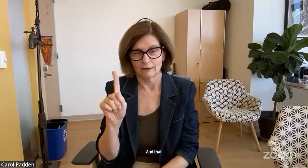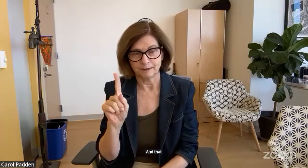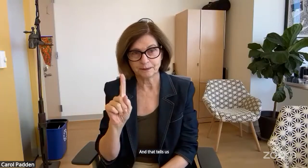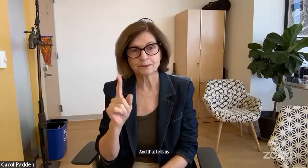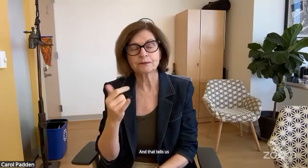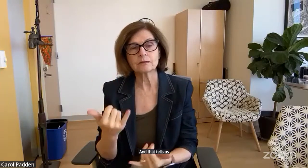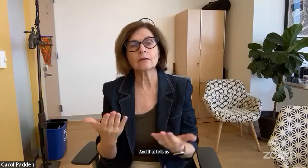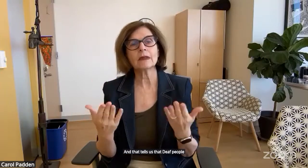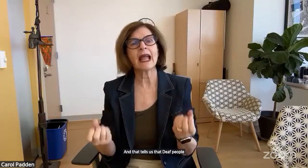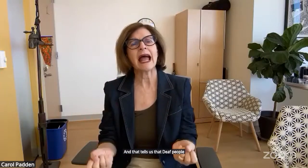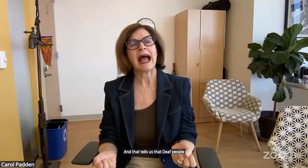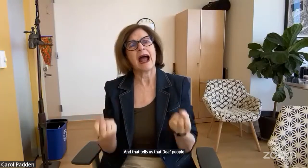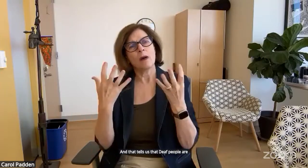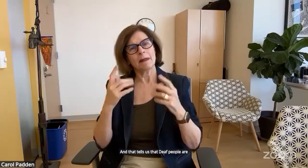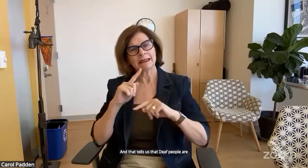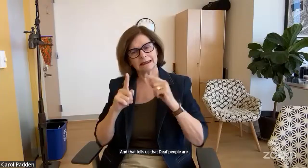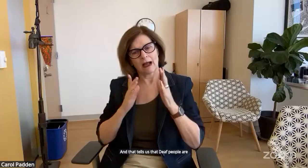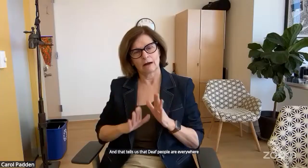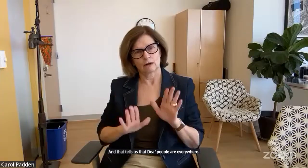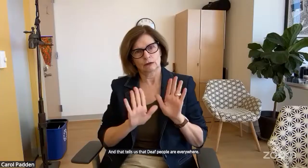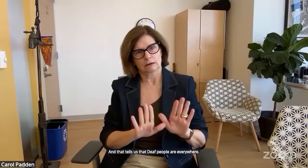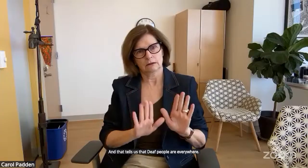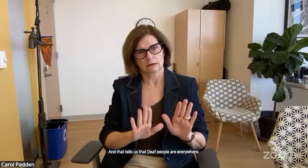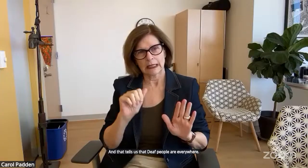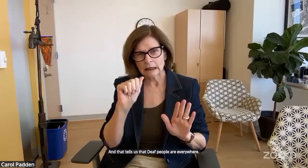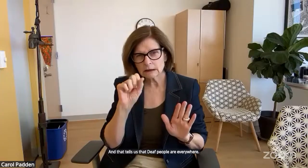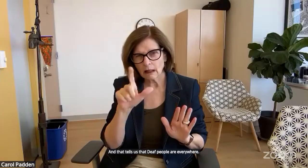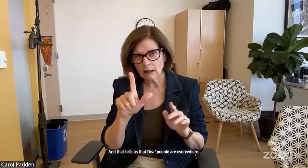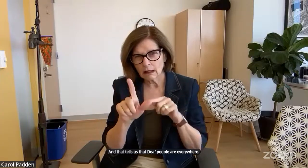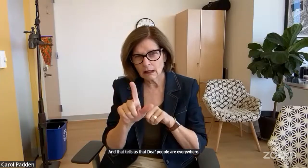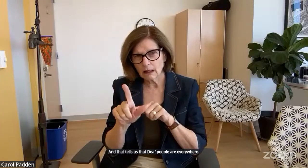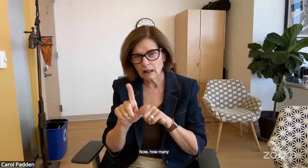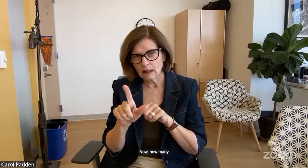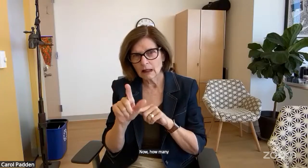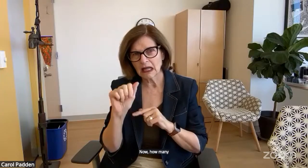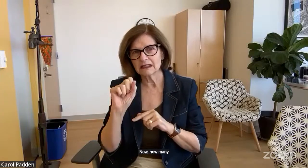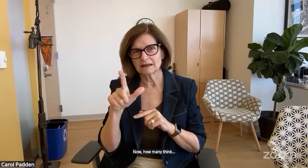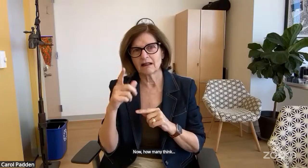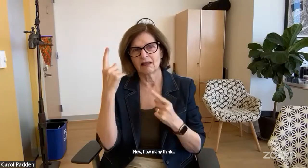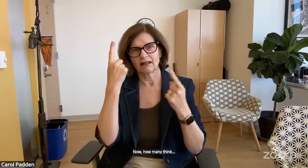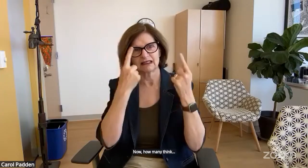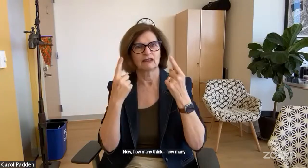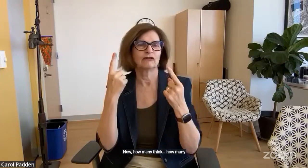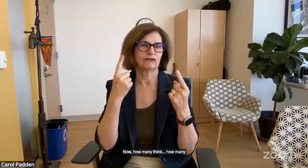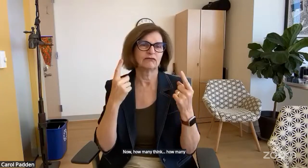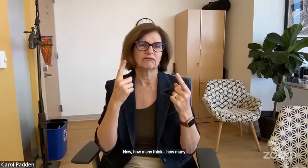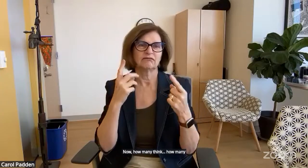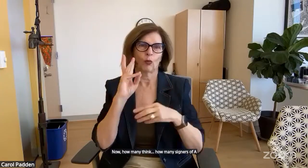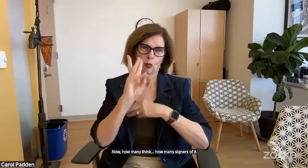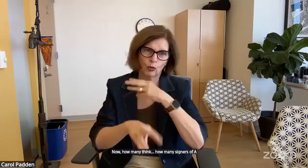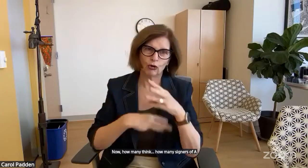deaf people are everywhere. Now, how many signers of ASL? So ASL